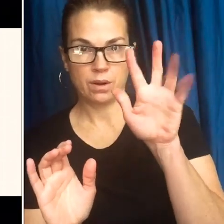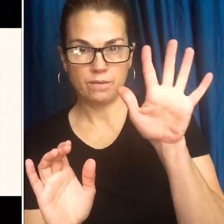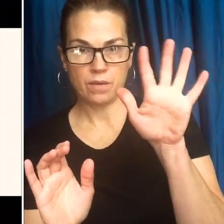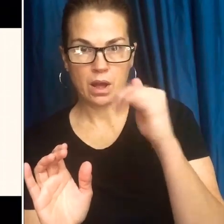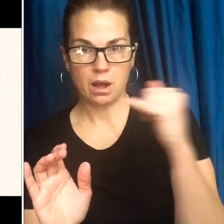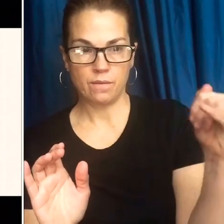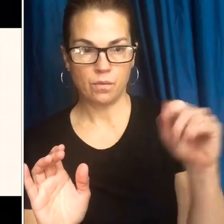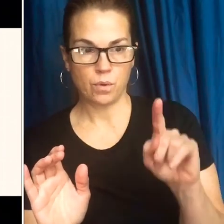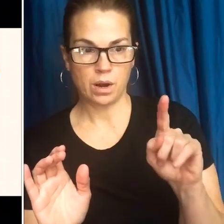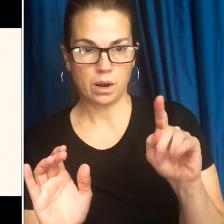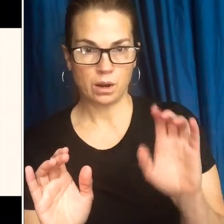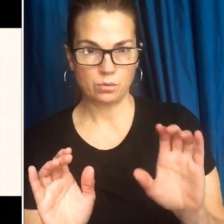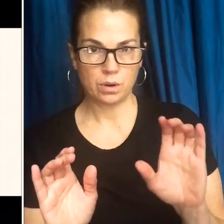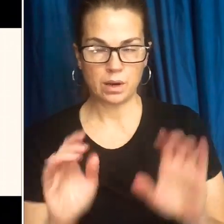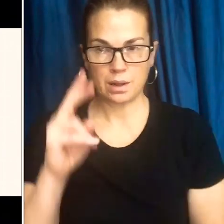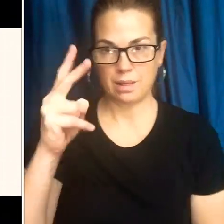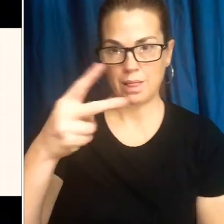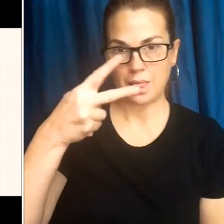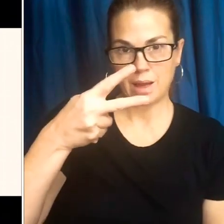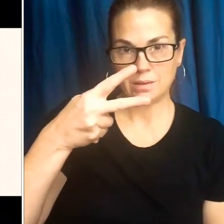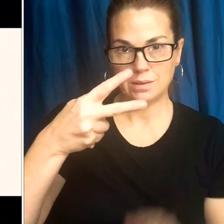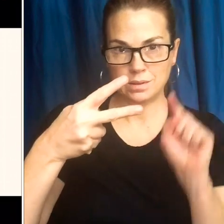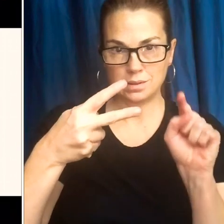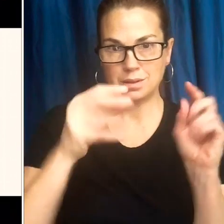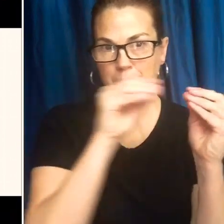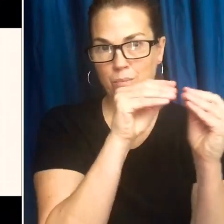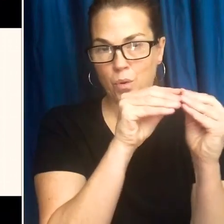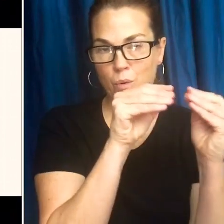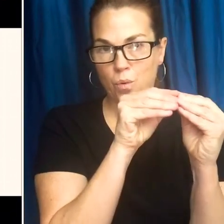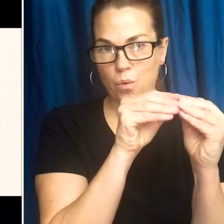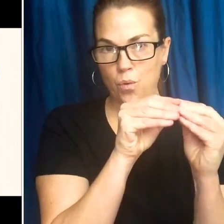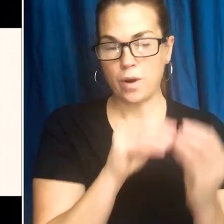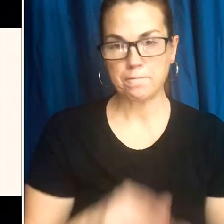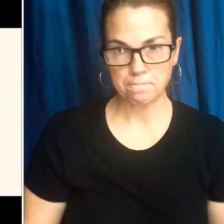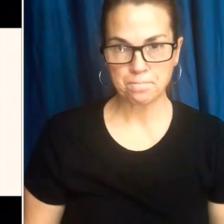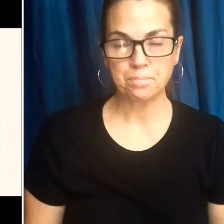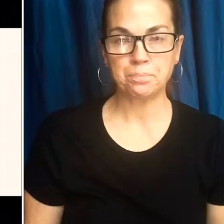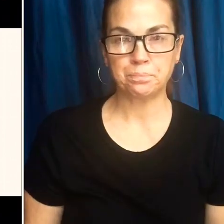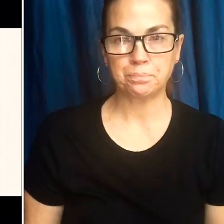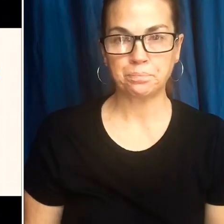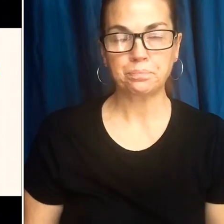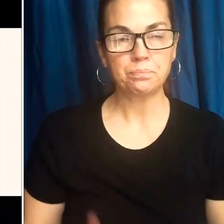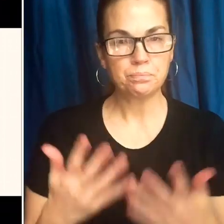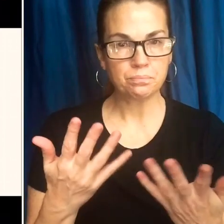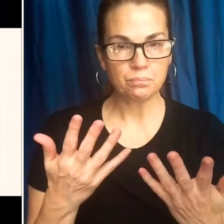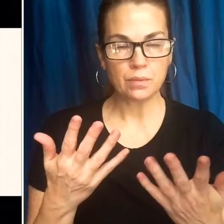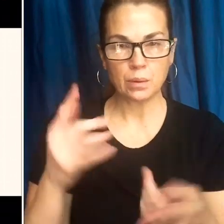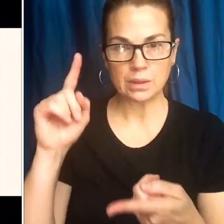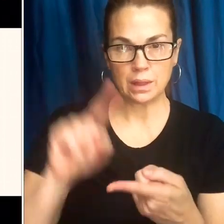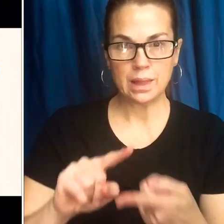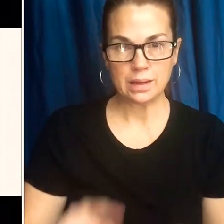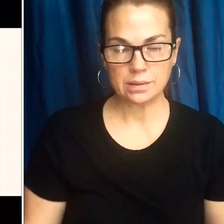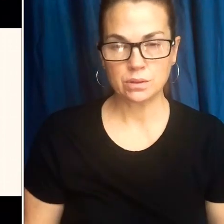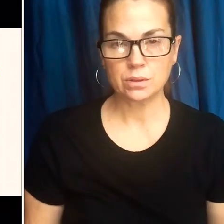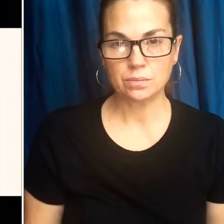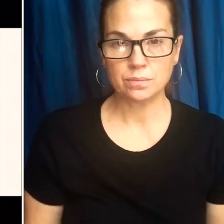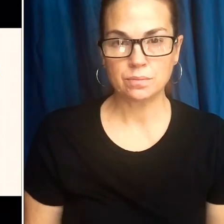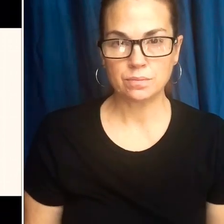so therefore it's less. One other option would have been to change my fraction to a decimal. So I would